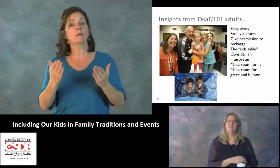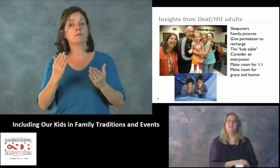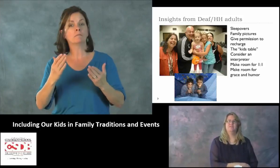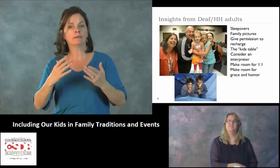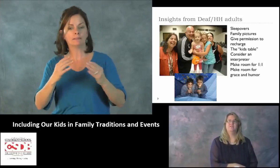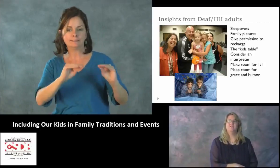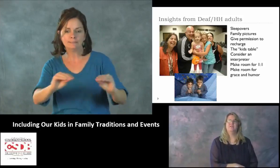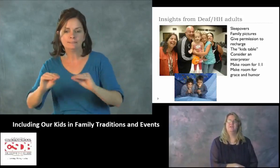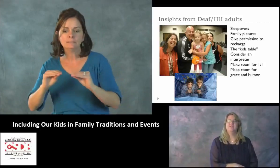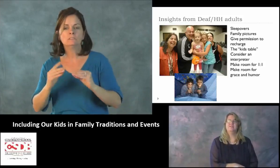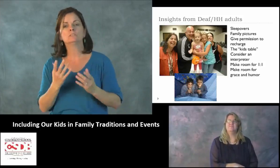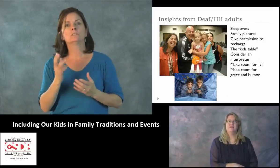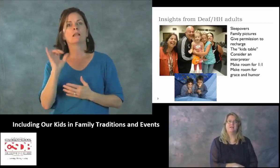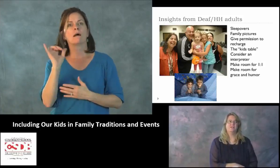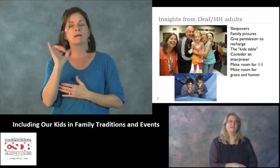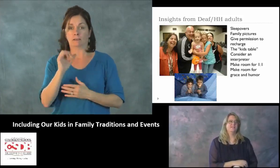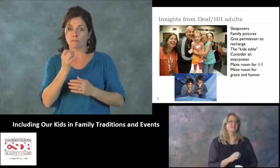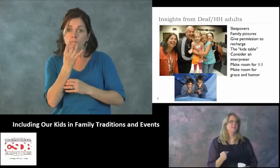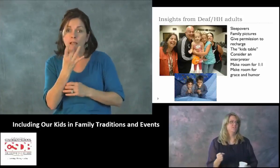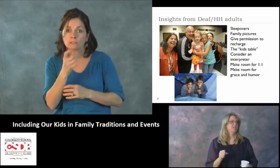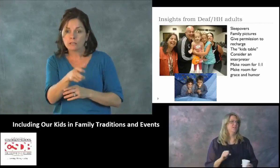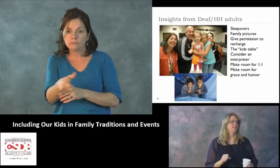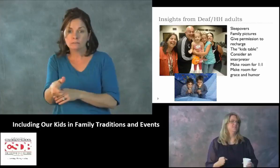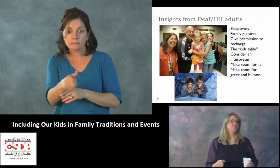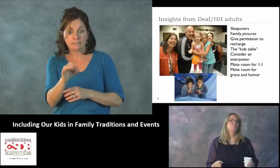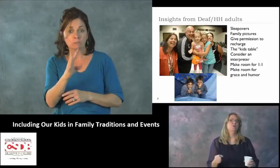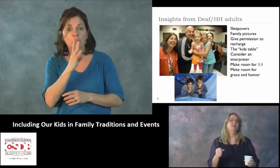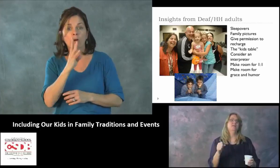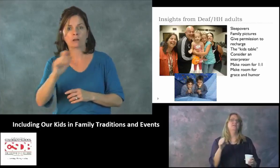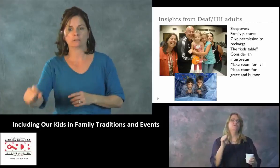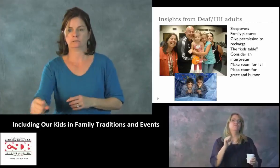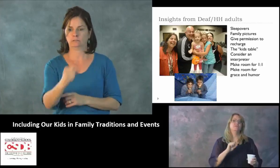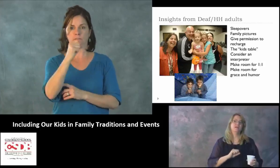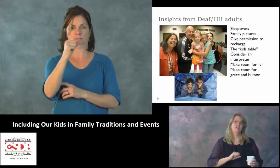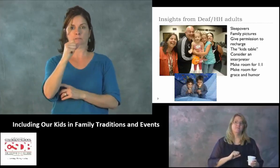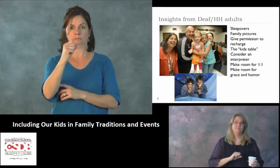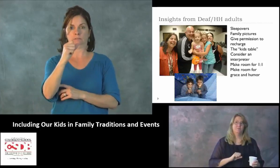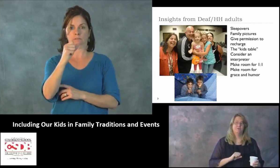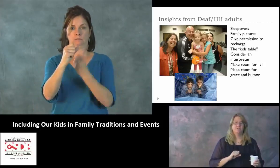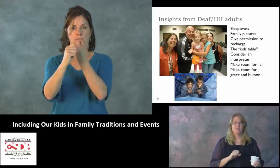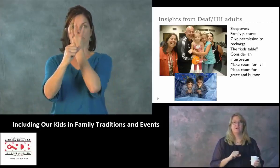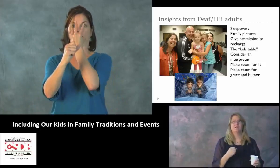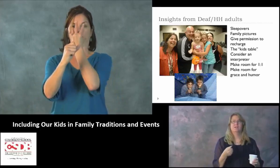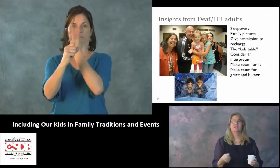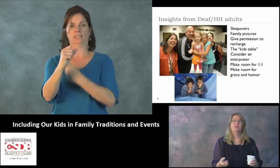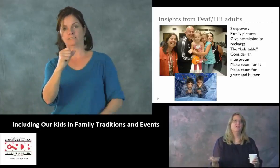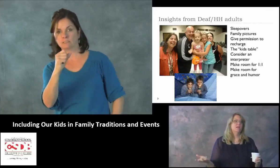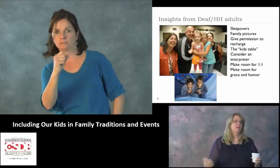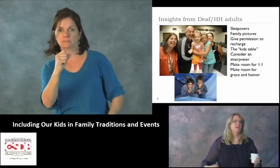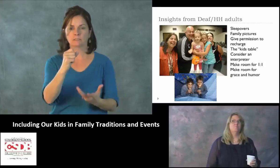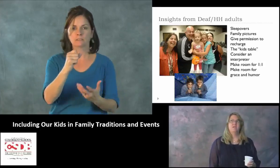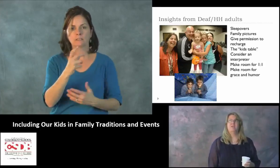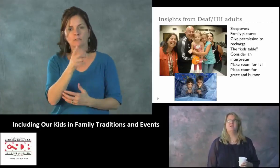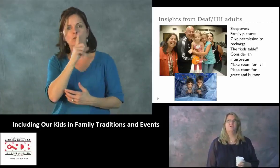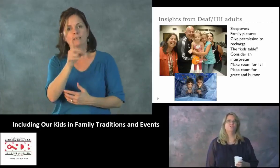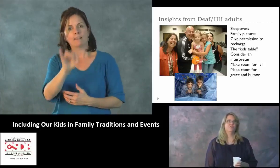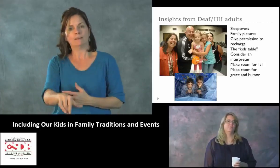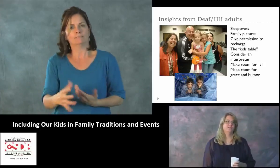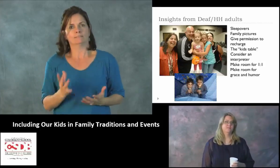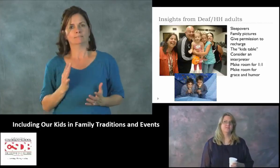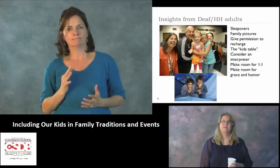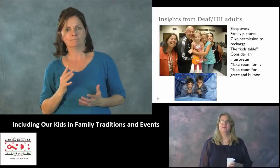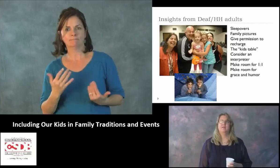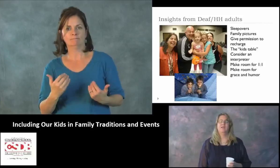the little gift of some flashlights and teaching kids, point it to yourself when you're talking, can make a